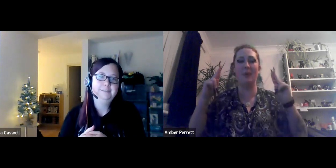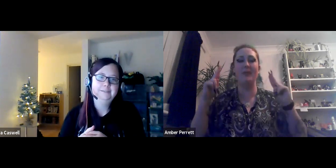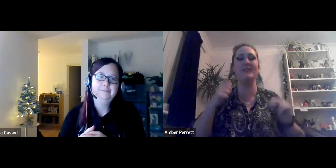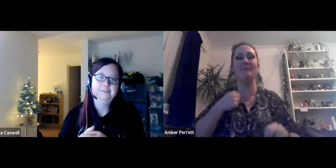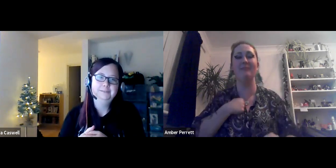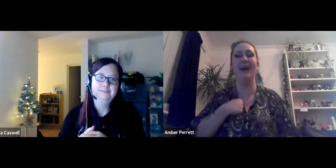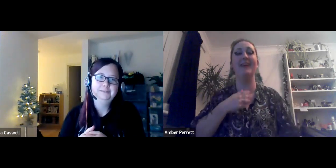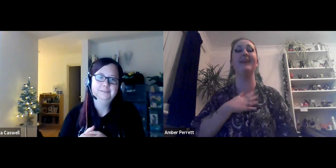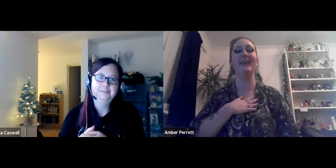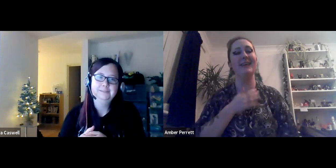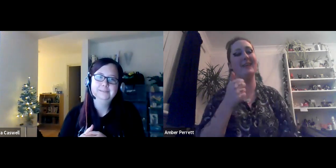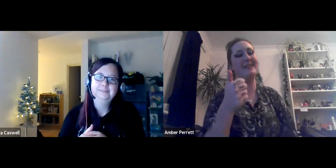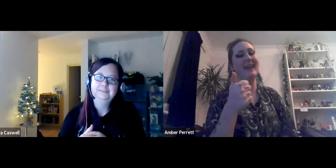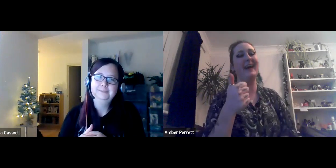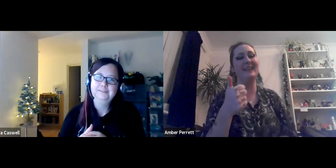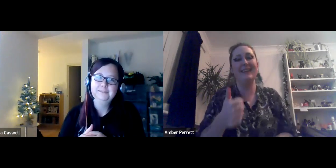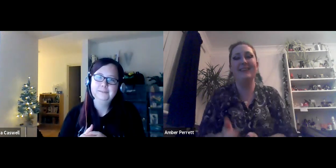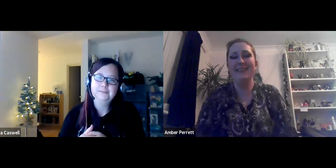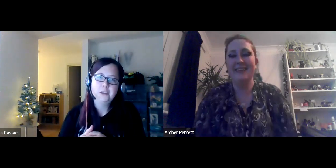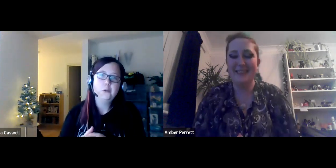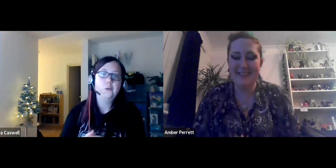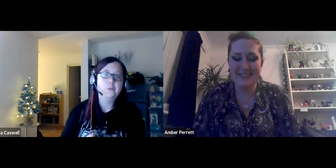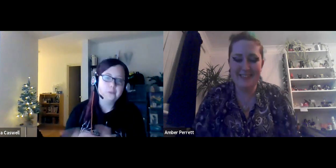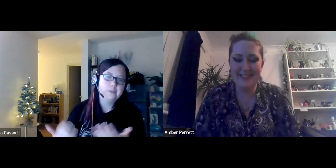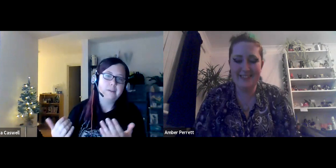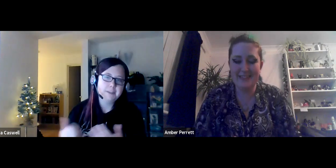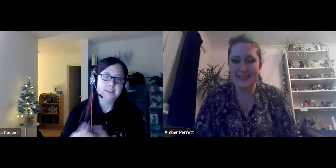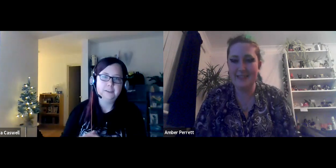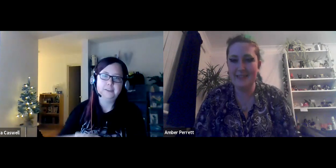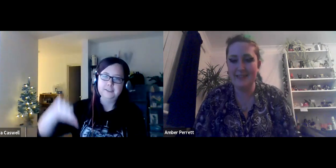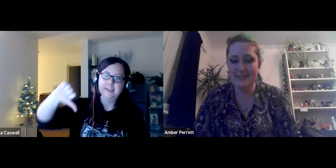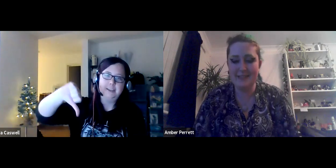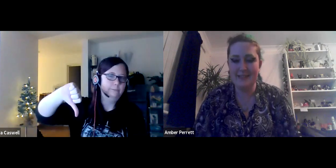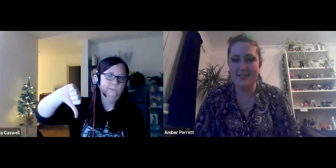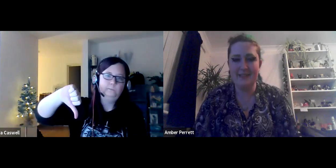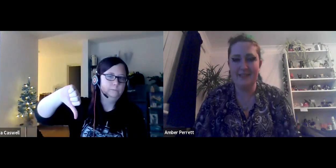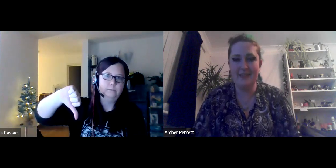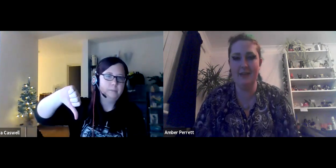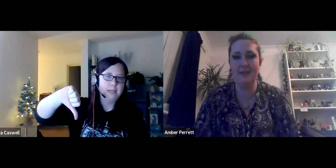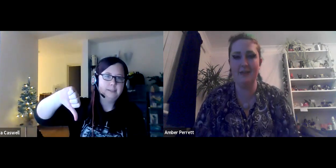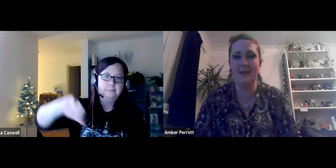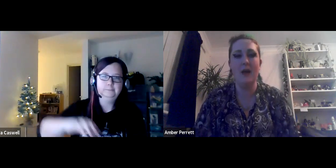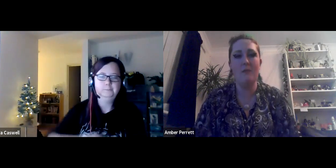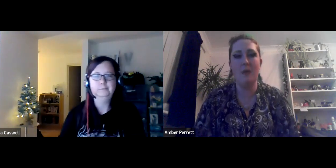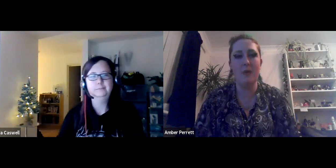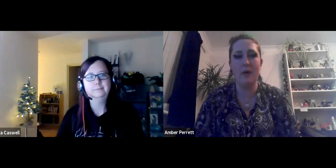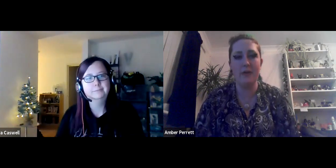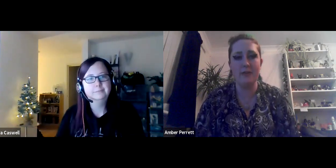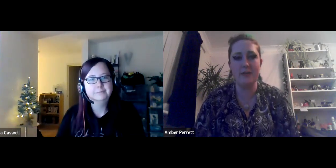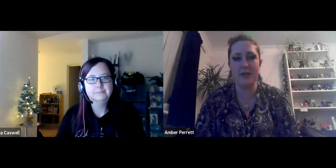boss mine good. Yeah. Or obviously you could say But we won't because Suzette's a